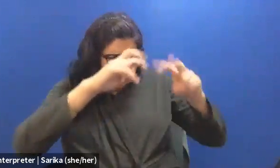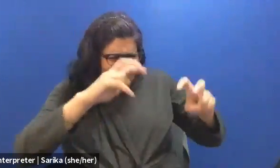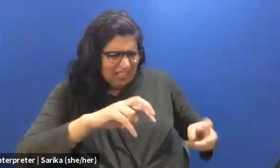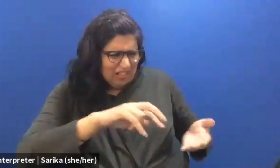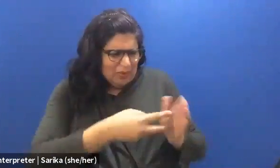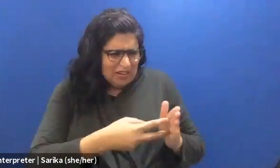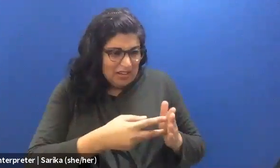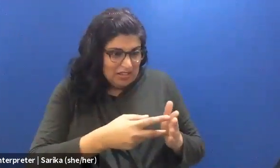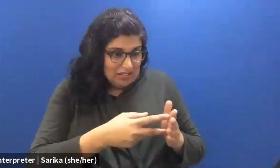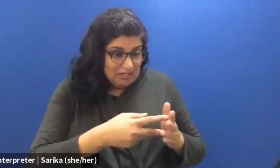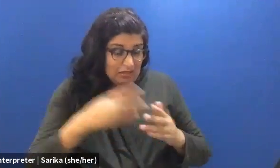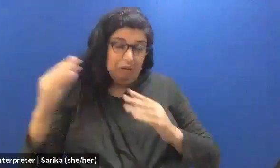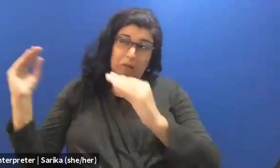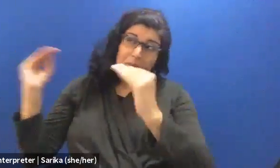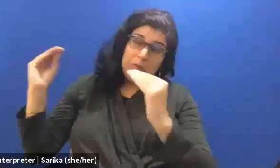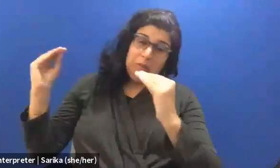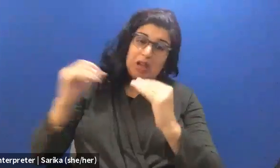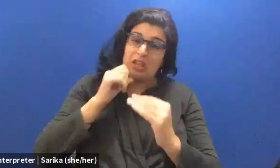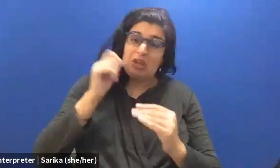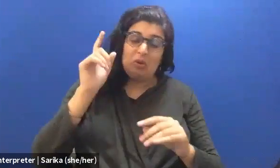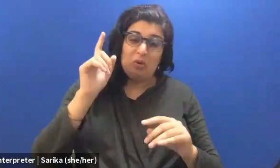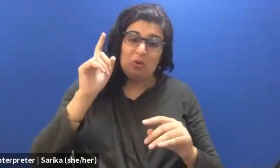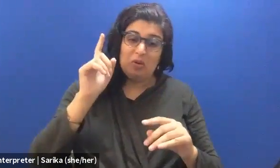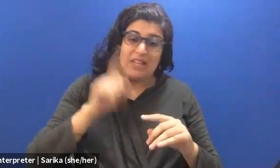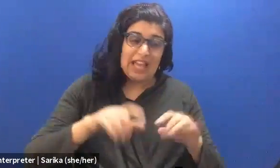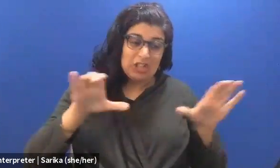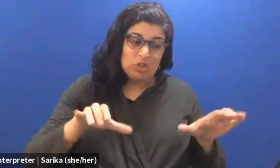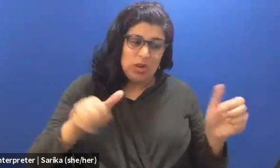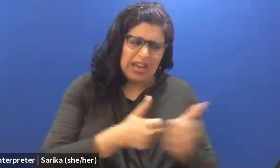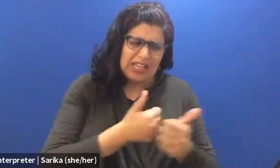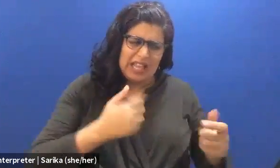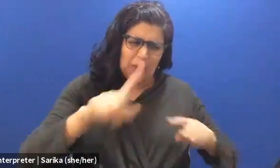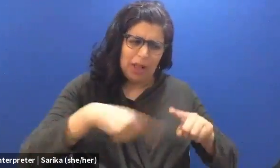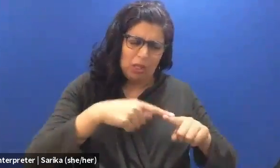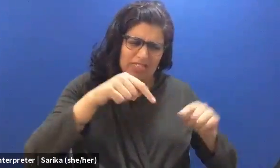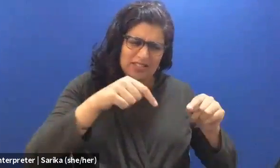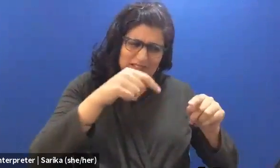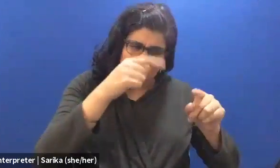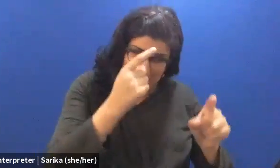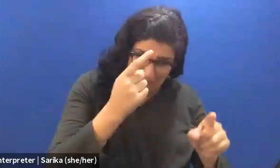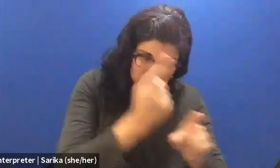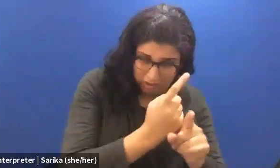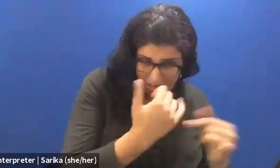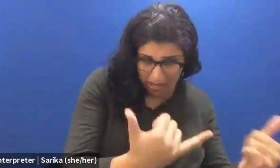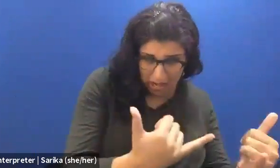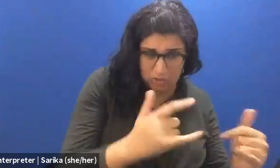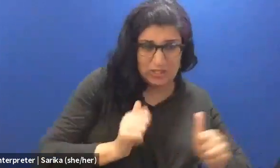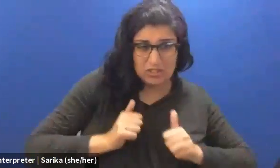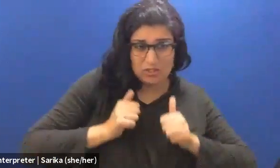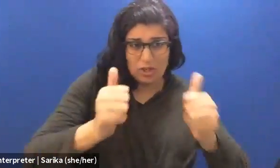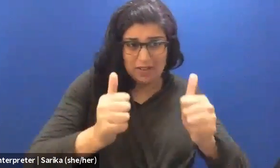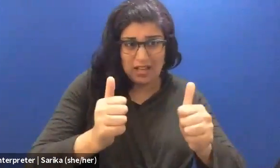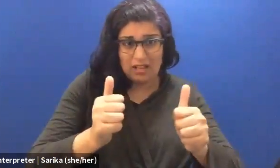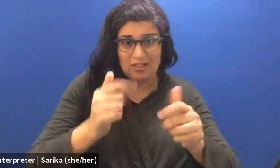learned, you're not going to be able to do anything about this right now, but you need to survive this so you can take care of it